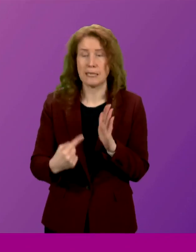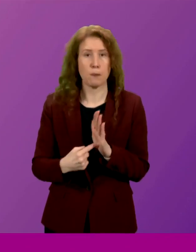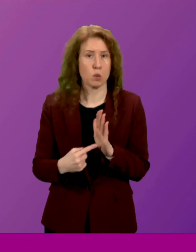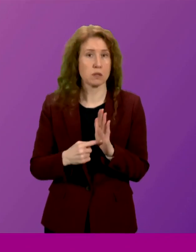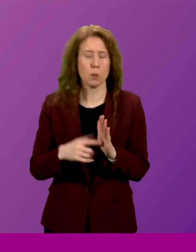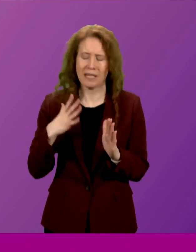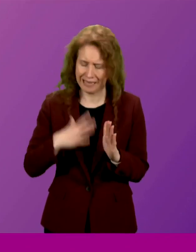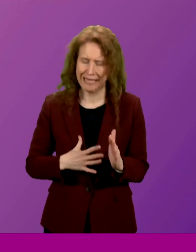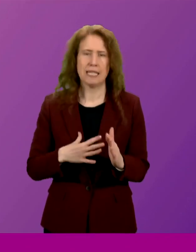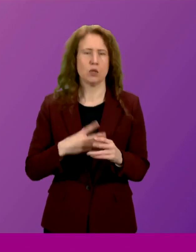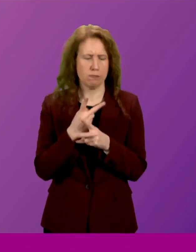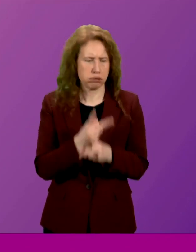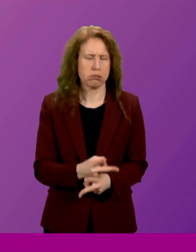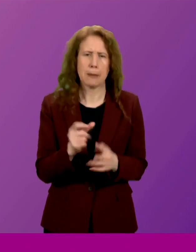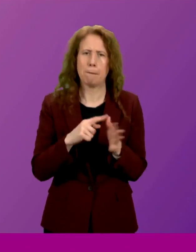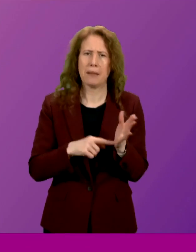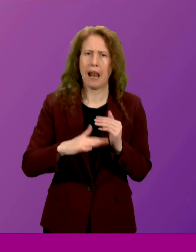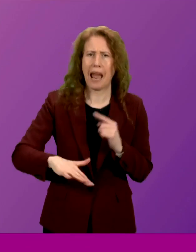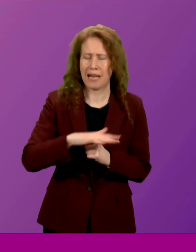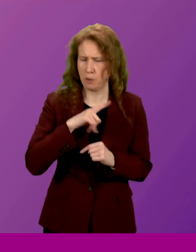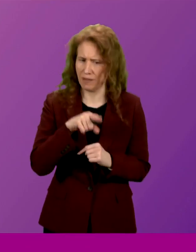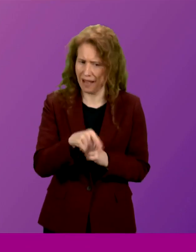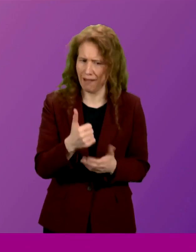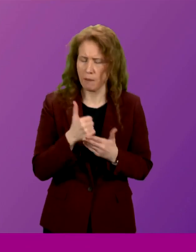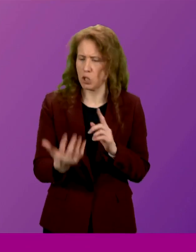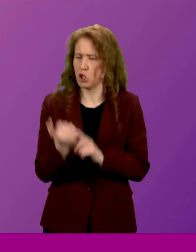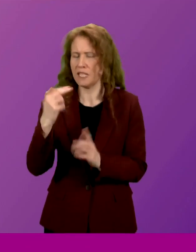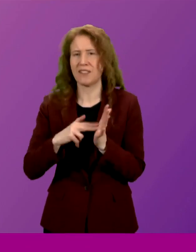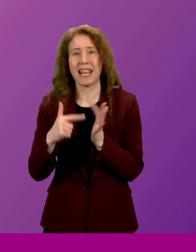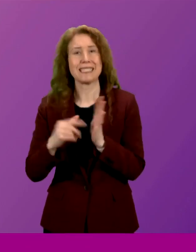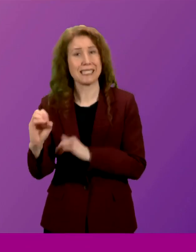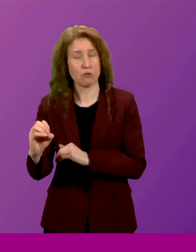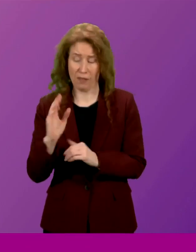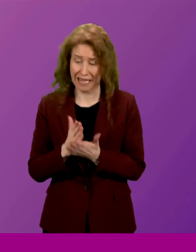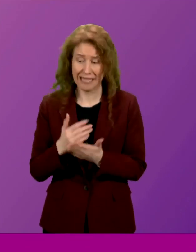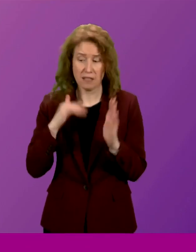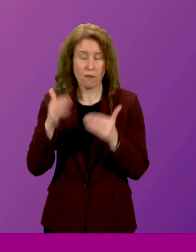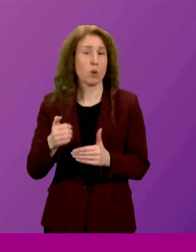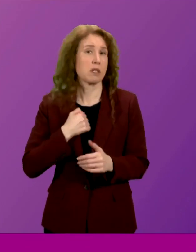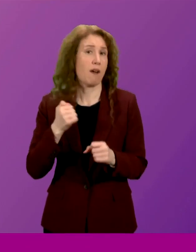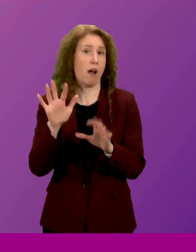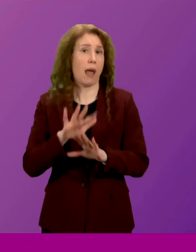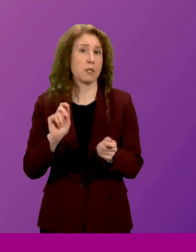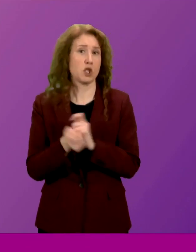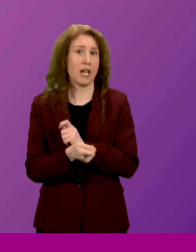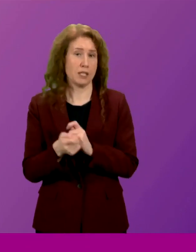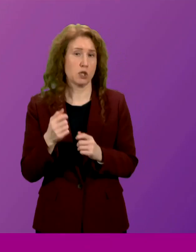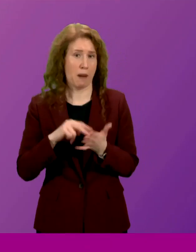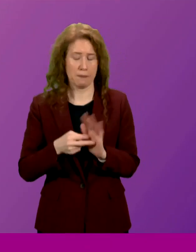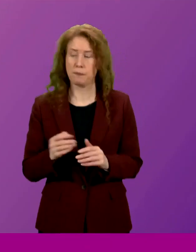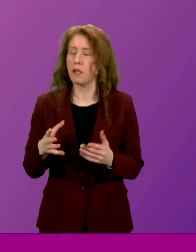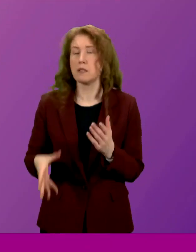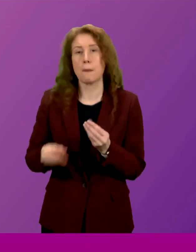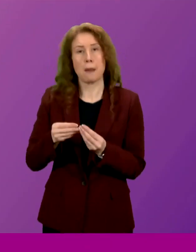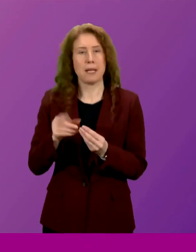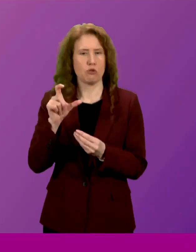of taking this action to help us in our journey to net zero, and that's exactly the focus of the Government's climate change plan. Brief supplementary, Christine